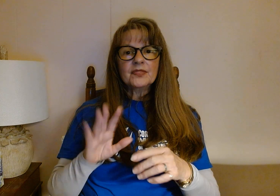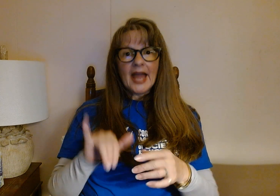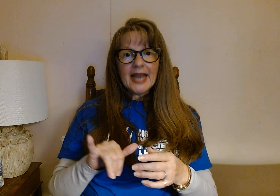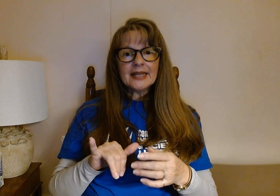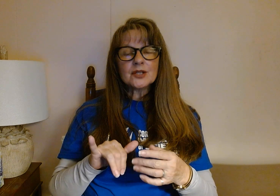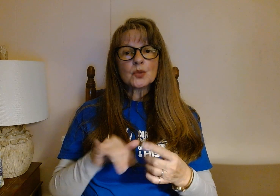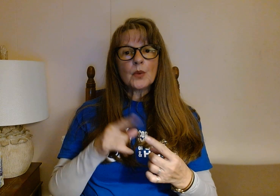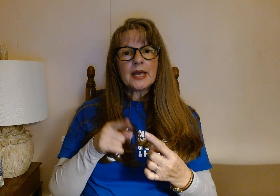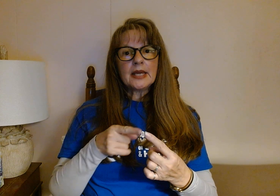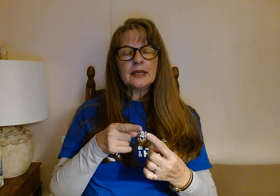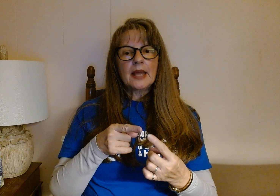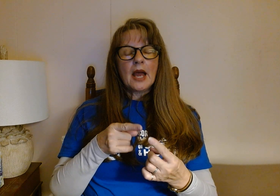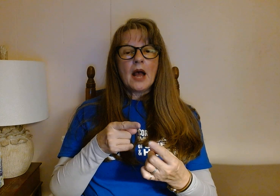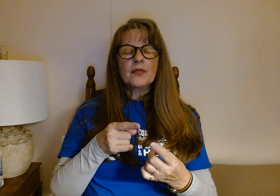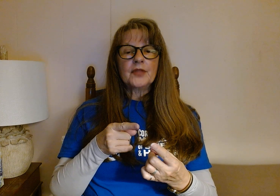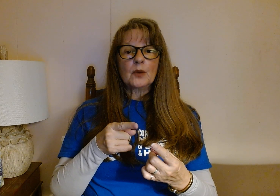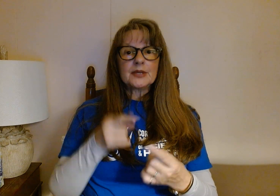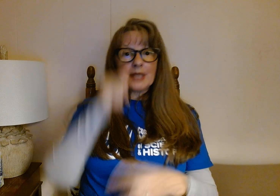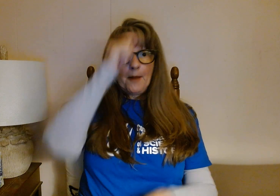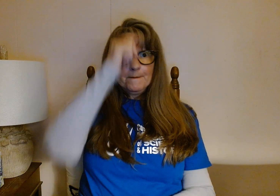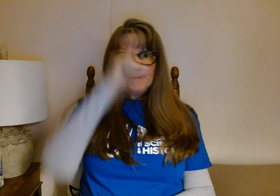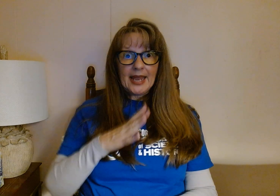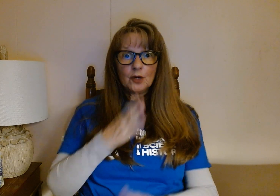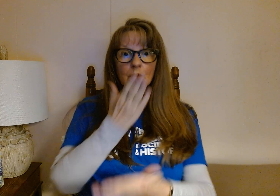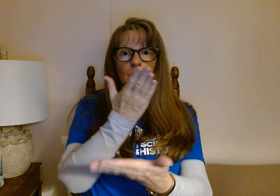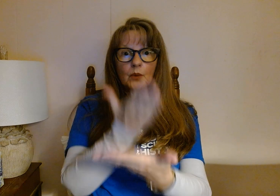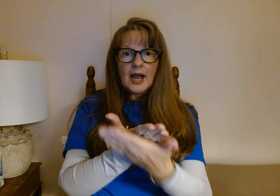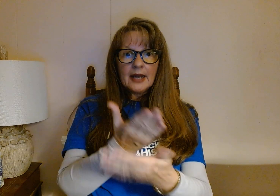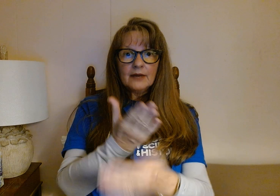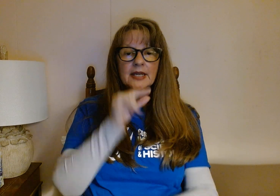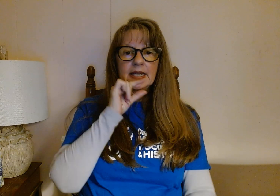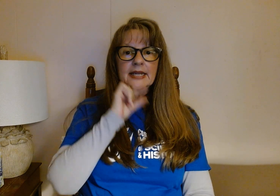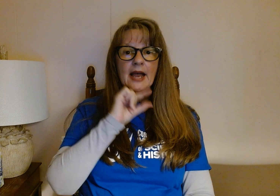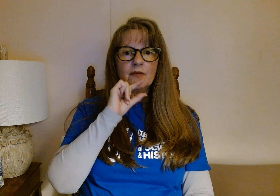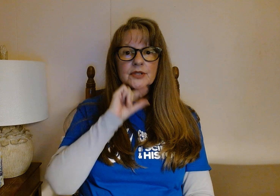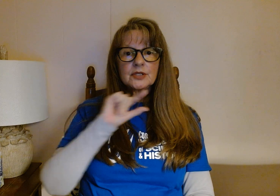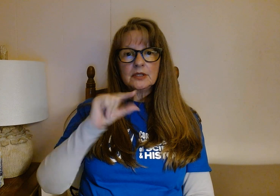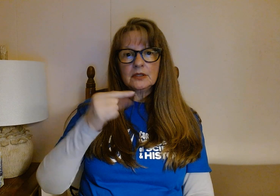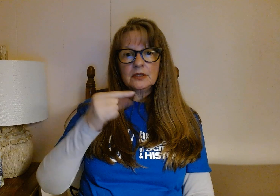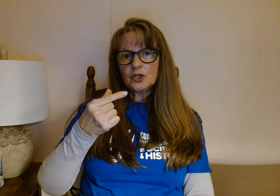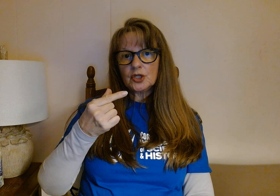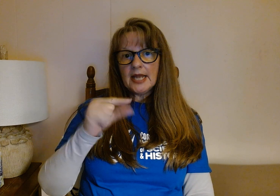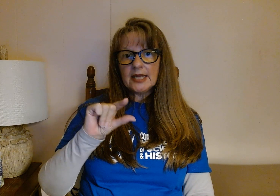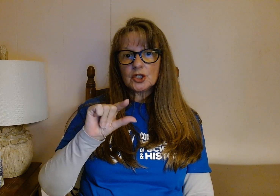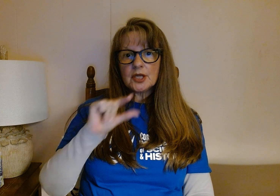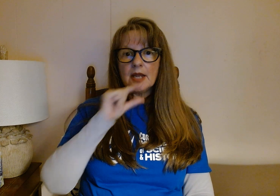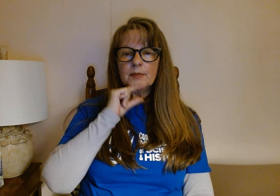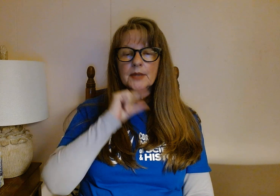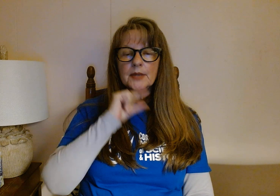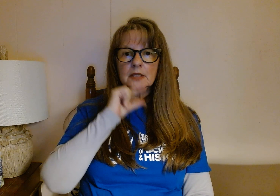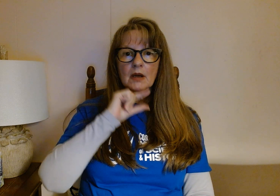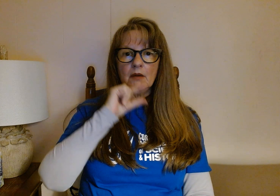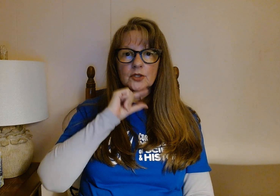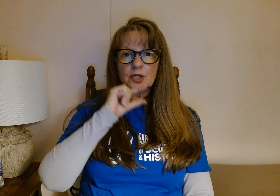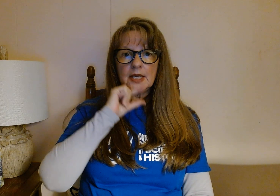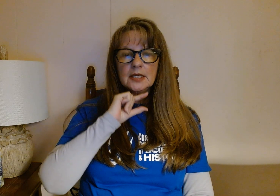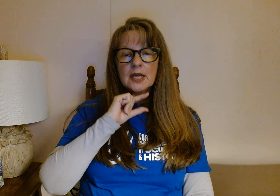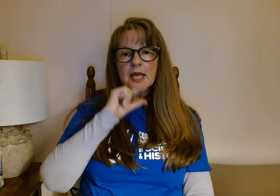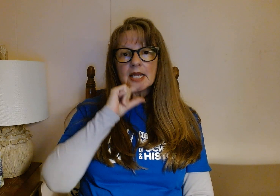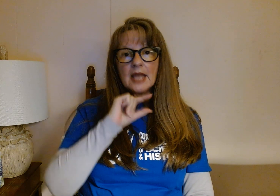That is when there was a man who arrived in Galveston. It's a G hand shape, and on the chin,